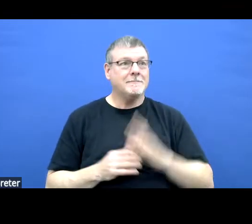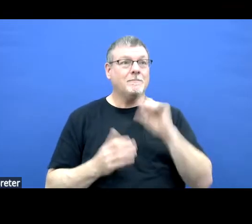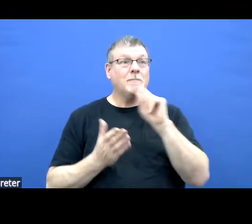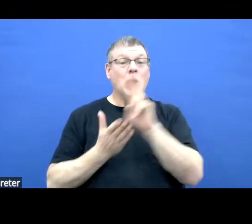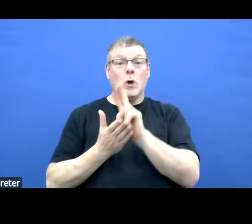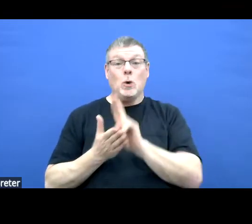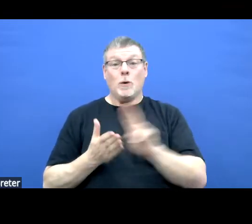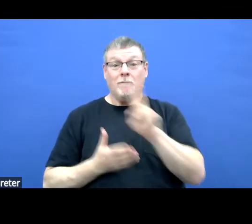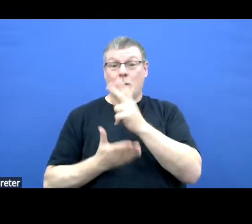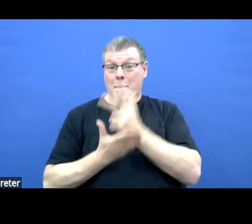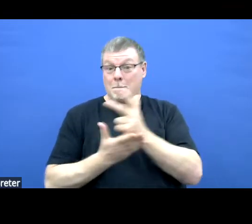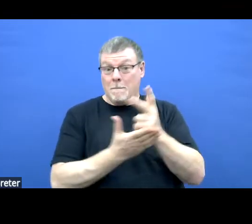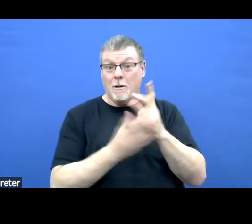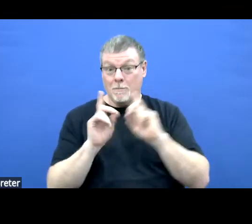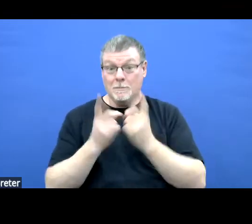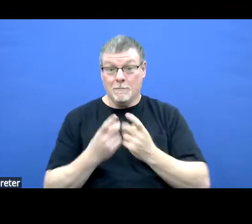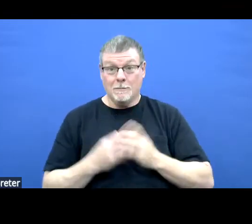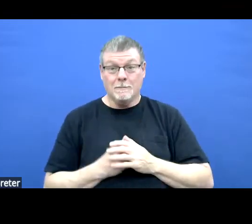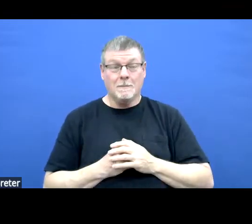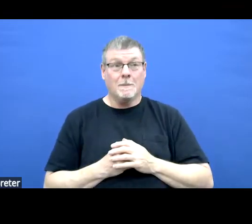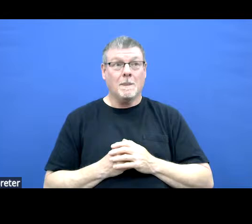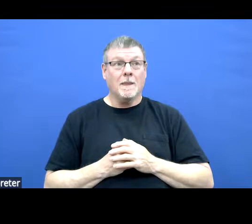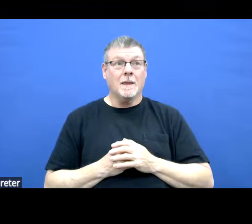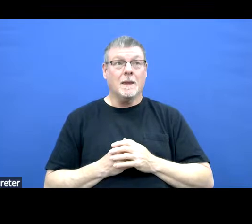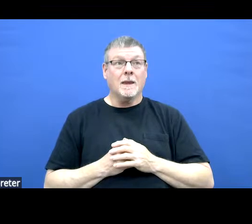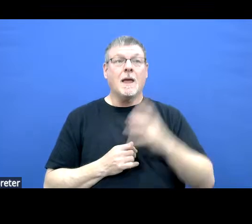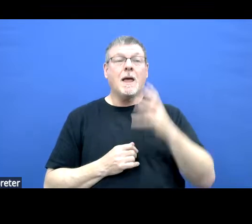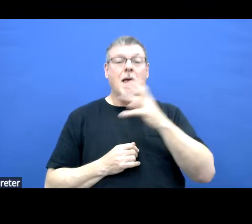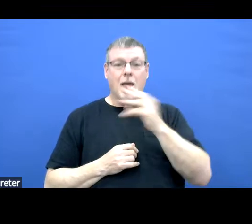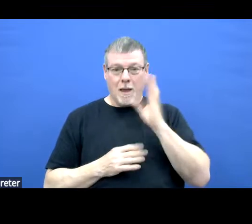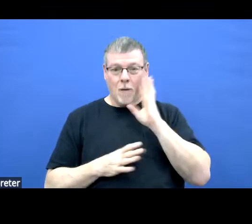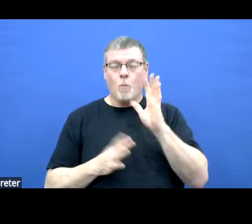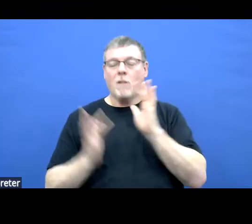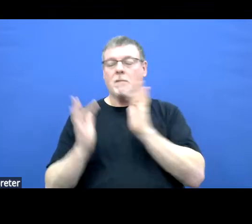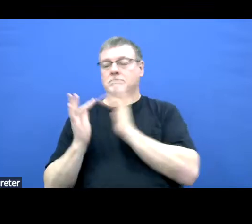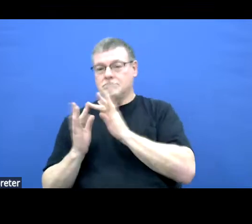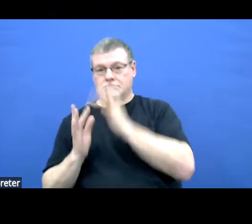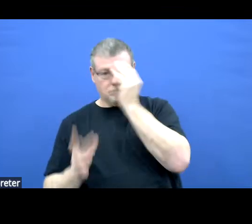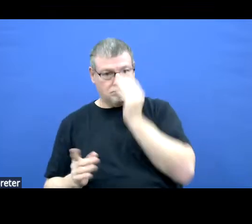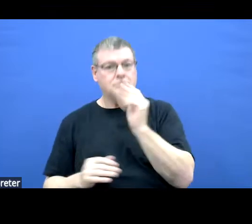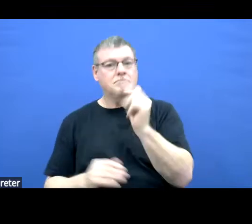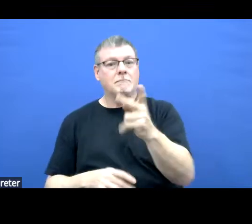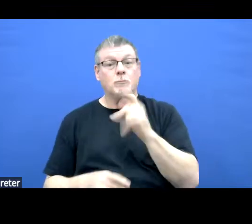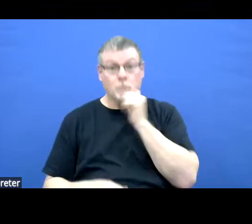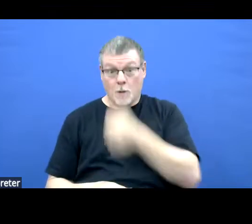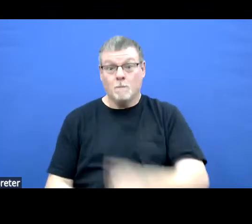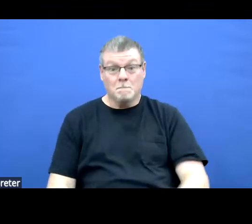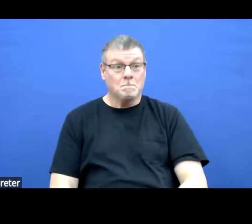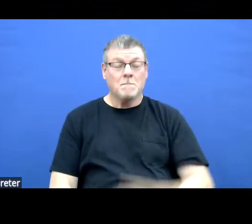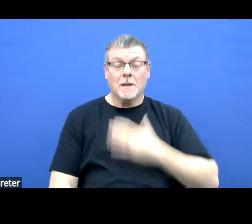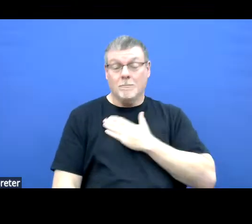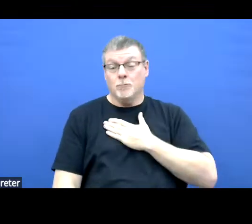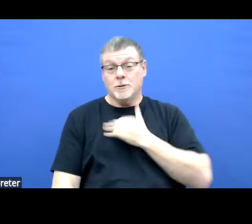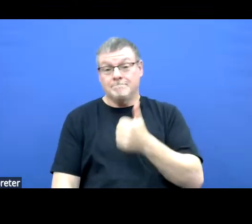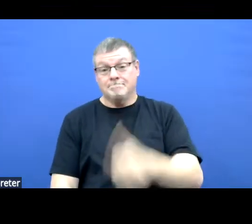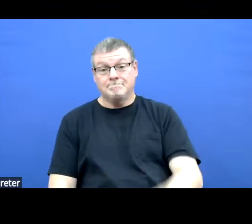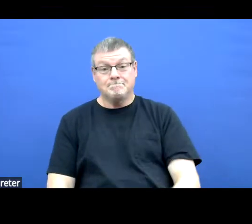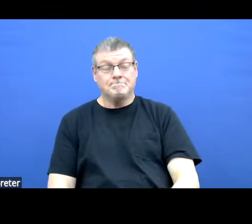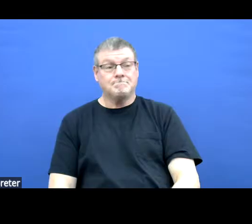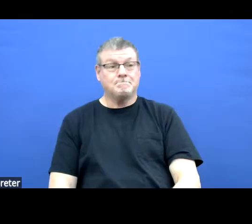Parking Department. Right. Well, but I will definitely get an answer and get back to you tomorrow. Thanks, Mr. Marion. Appreciate that. Thank you.